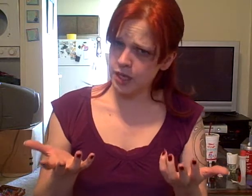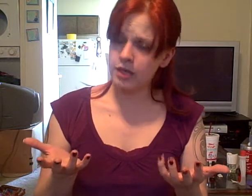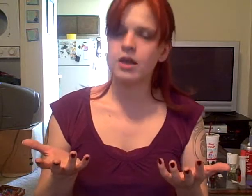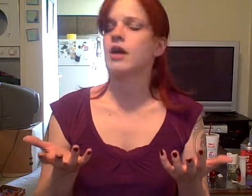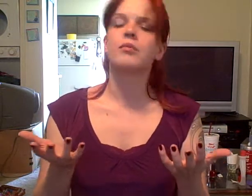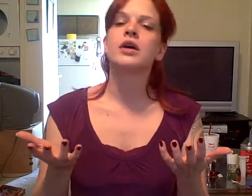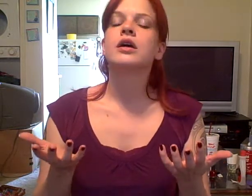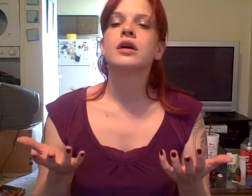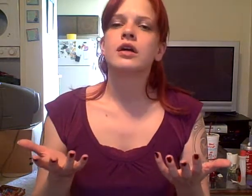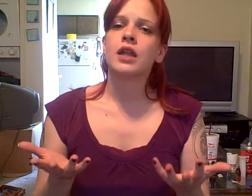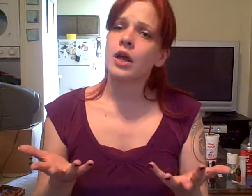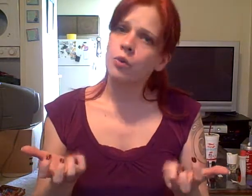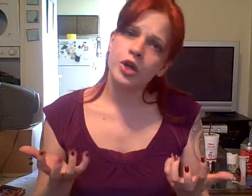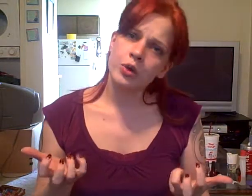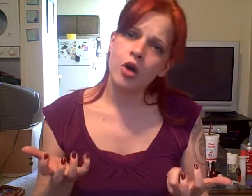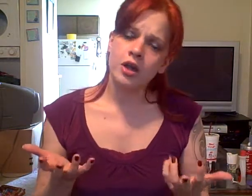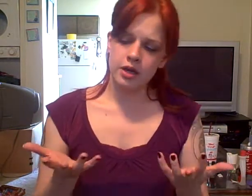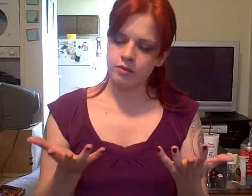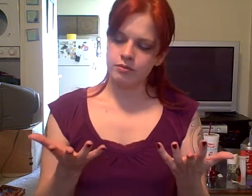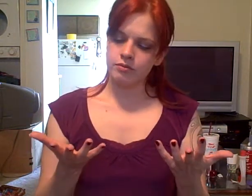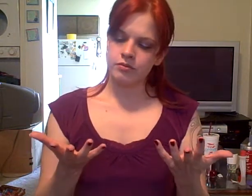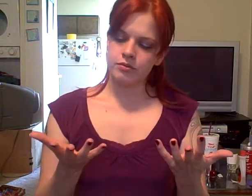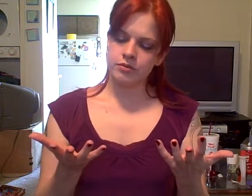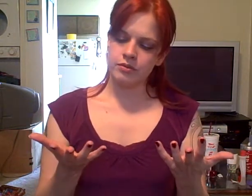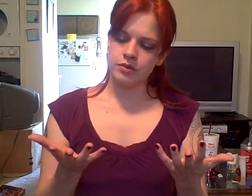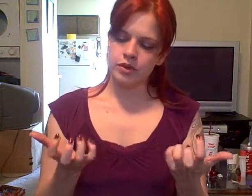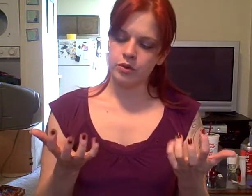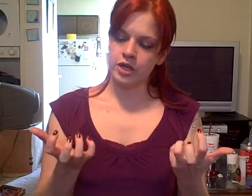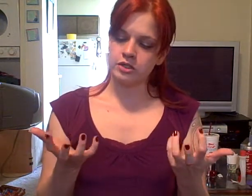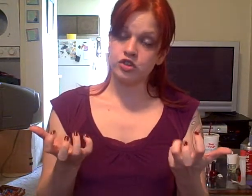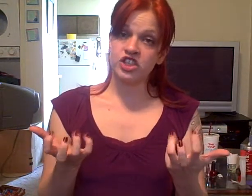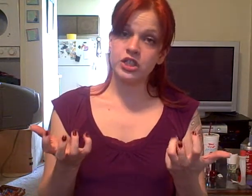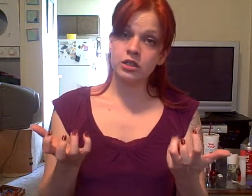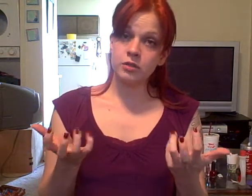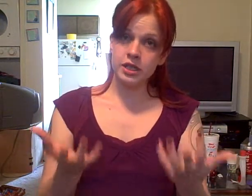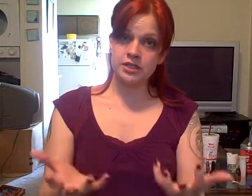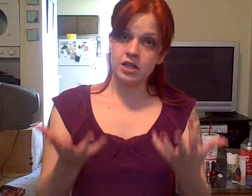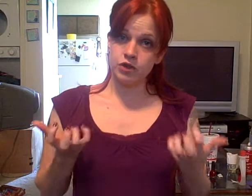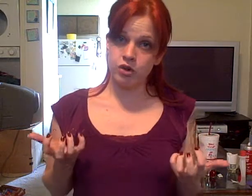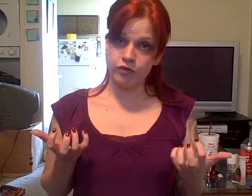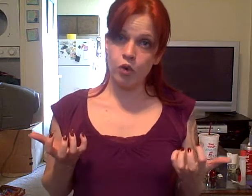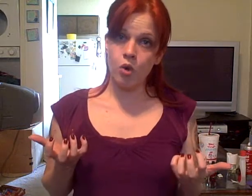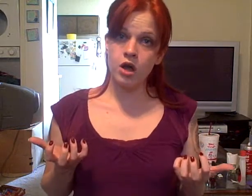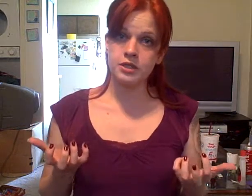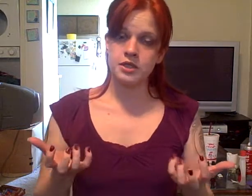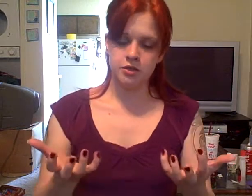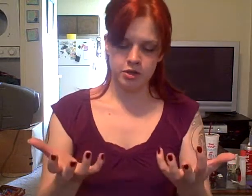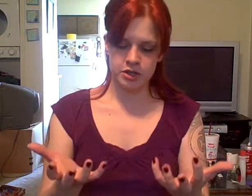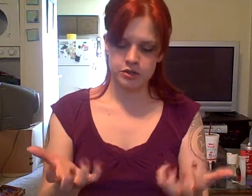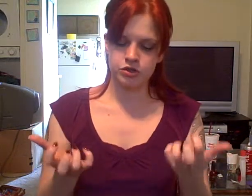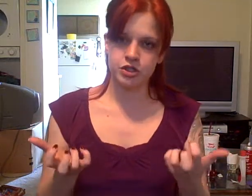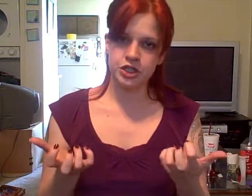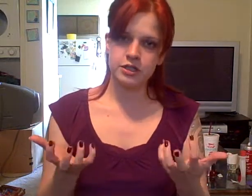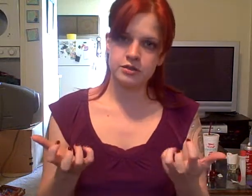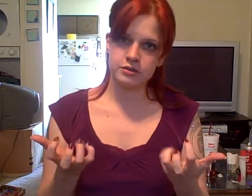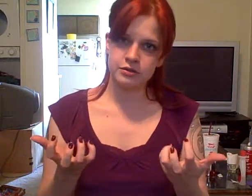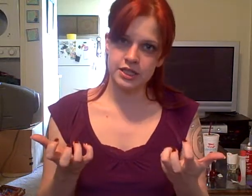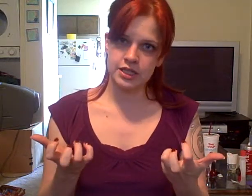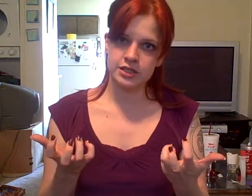be like, what do you want? You can scrunch it a little bit instead of doing a full want. You can scrunch it like this, so